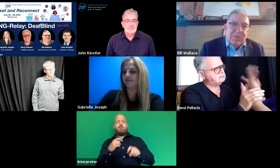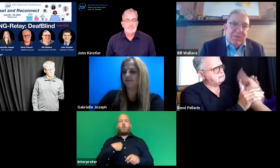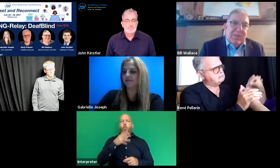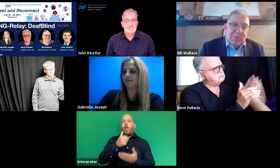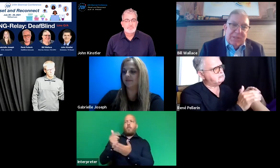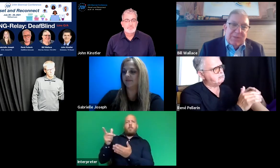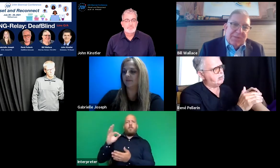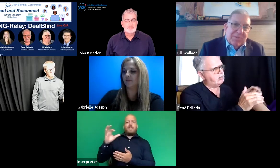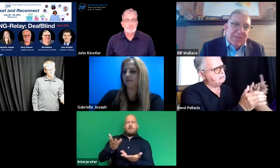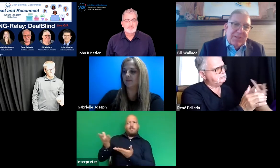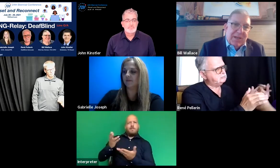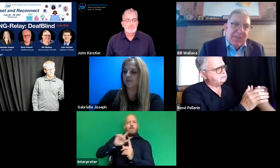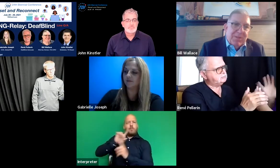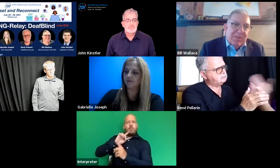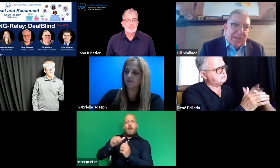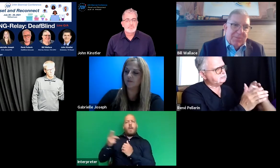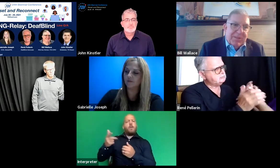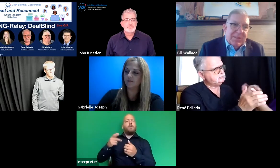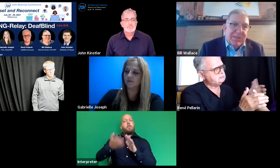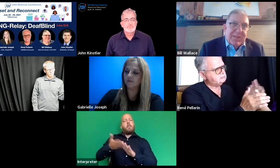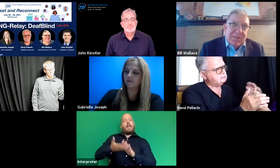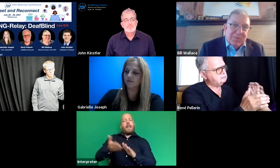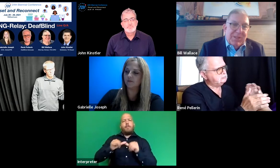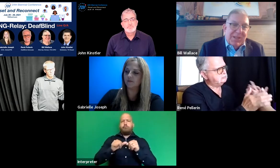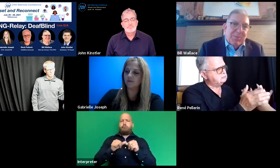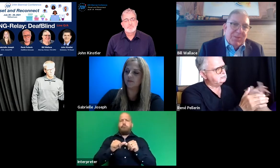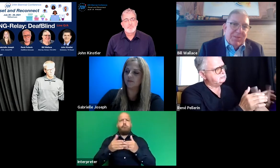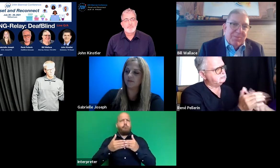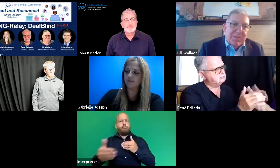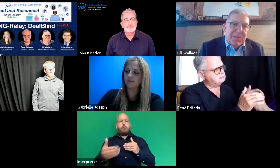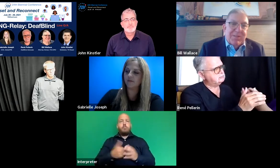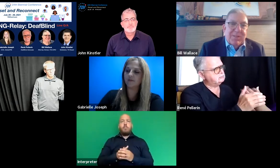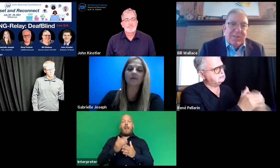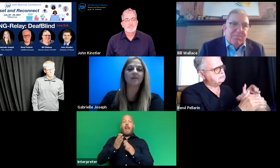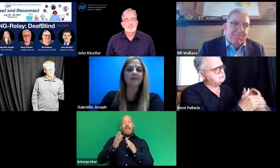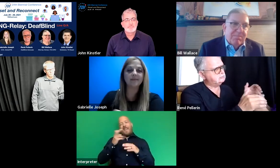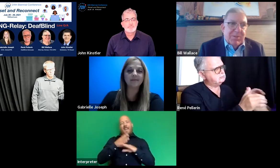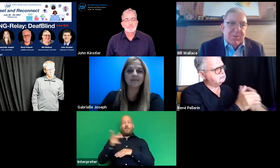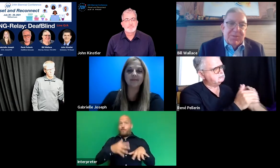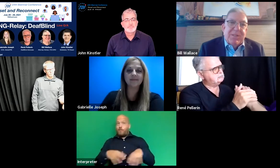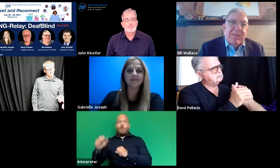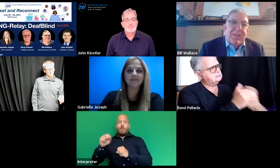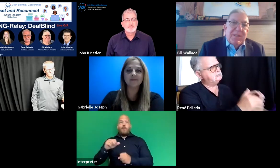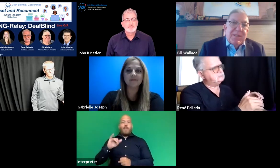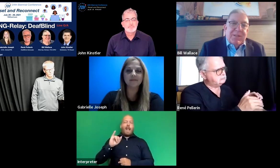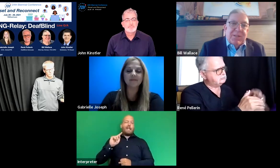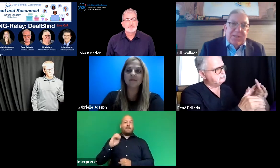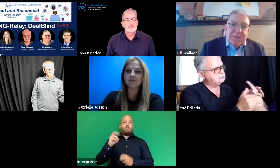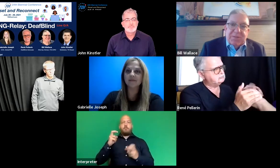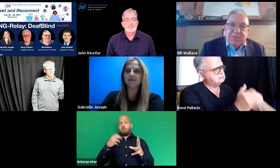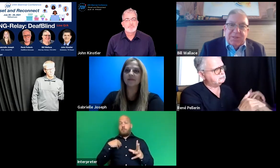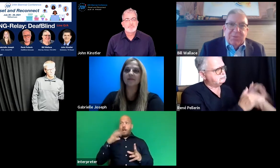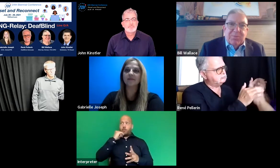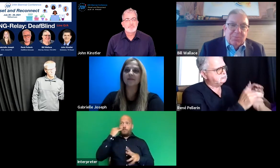would, after the item is adopted, assuming the item is adopted next Thursday,